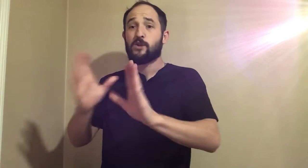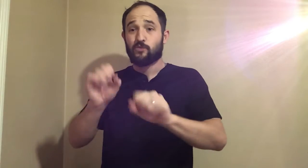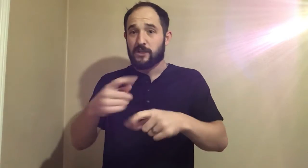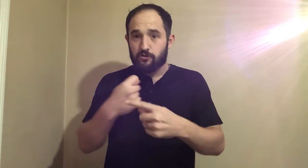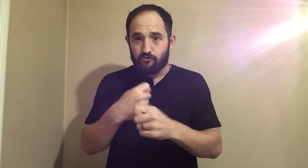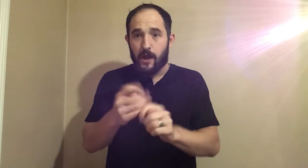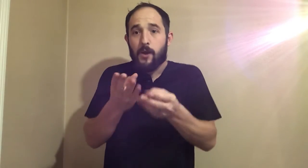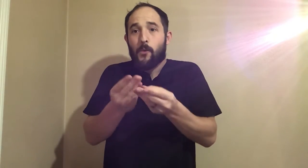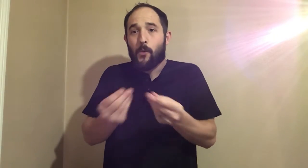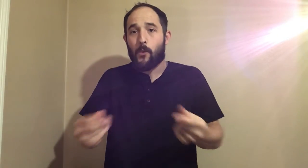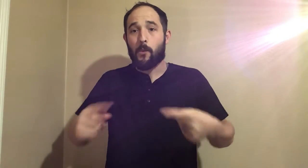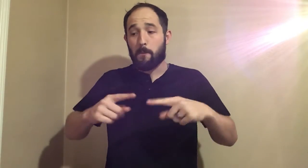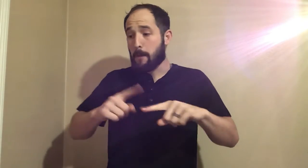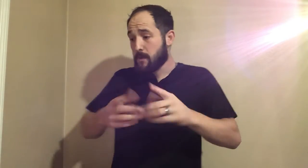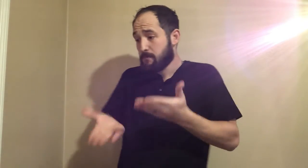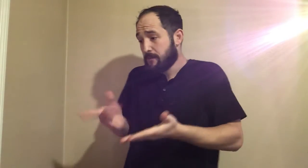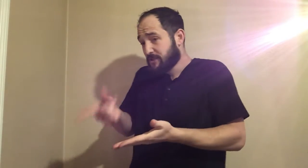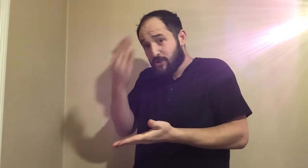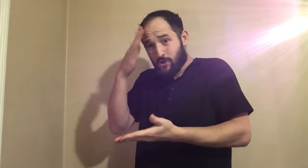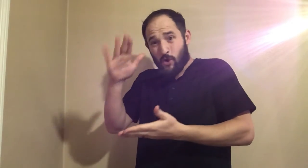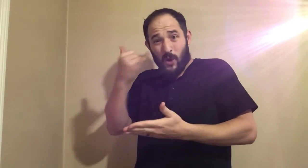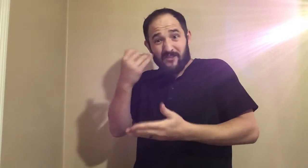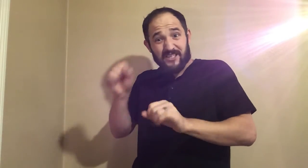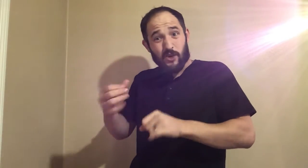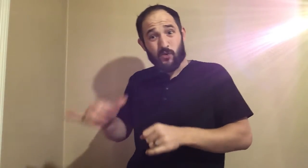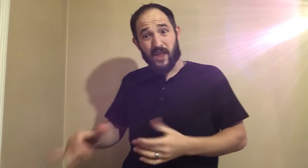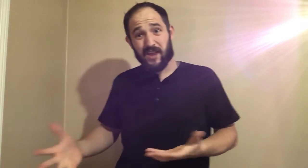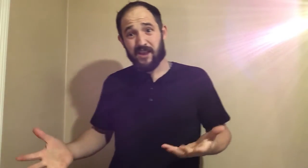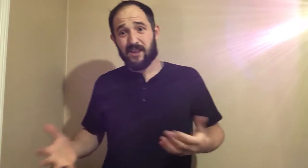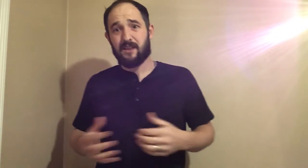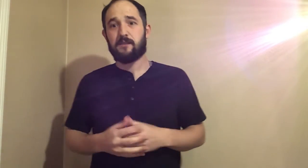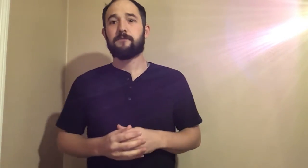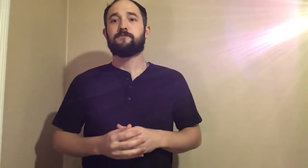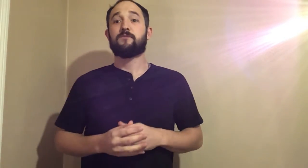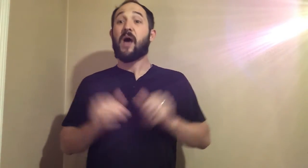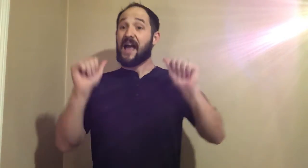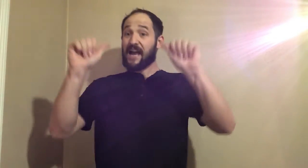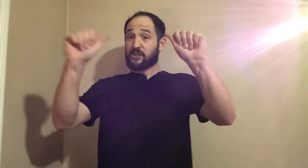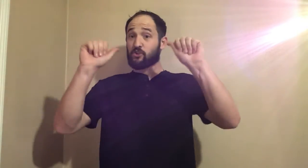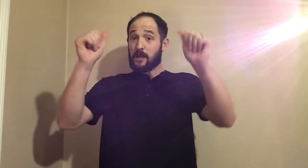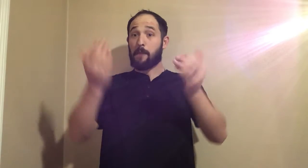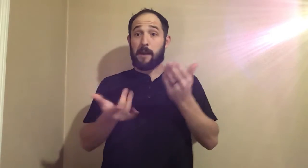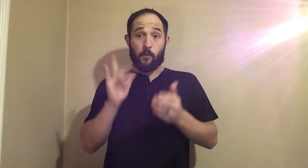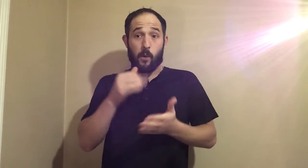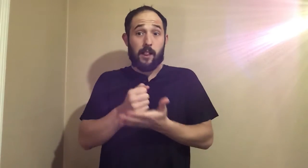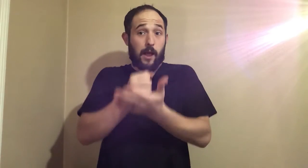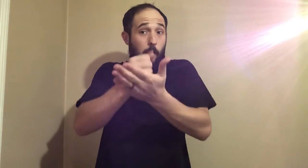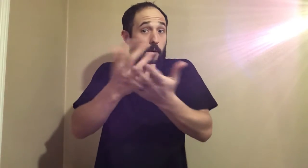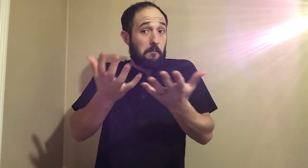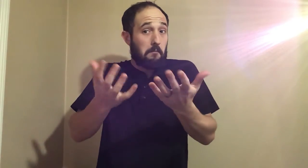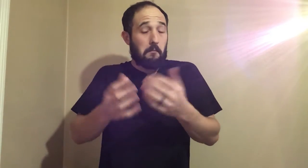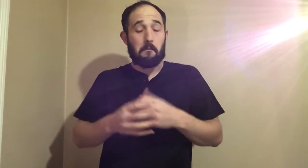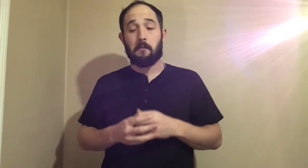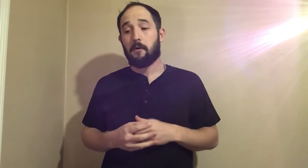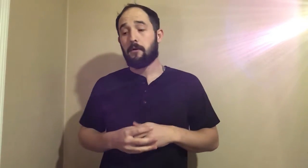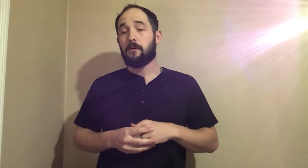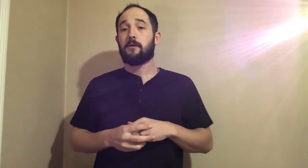no idea about. Maybe even exercise might help her. Here I would like you